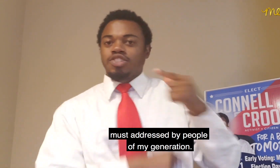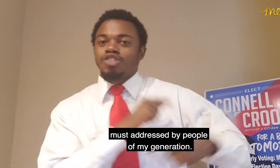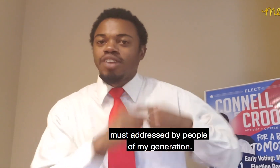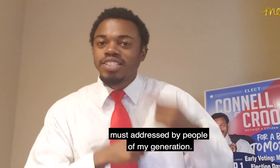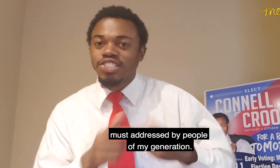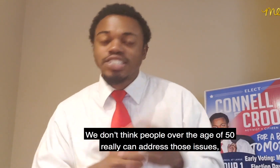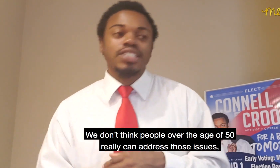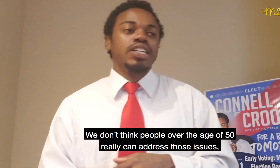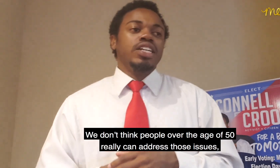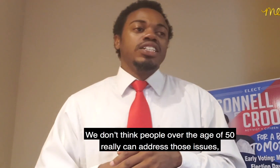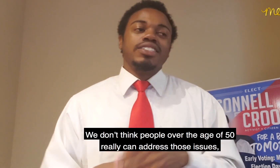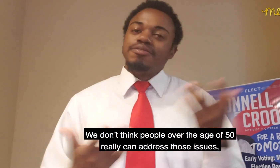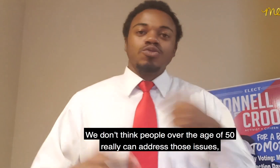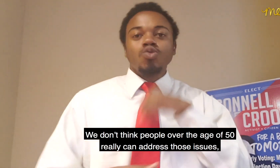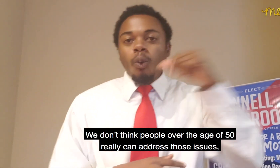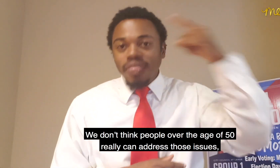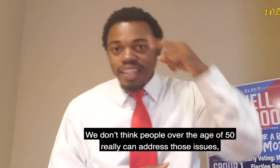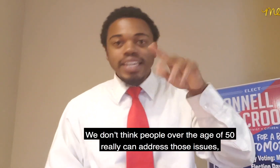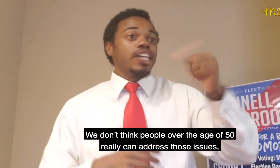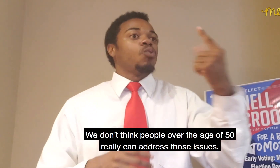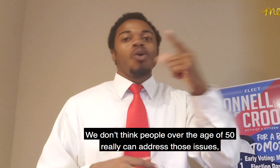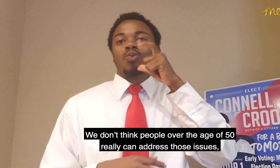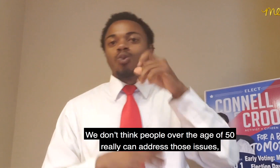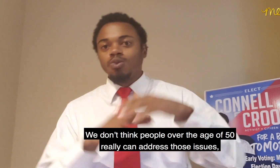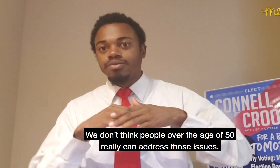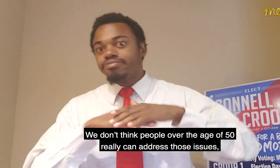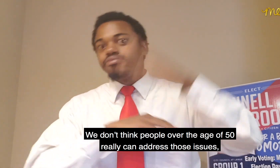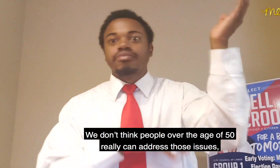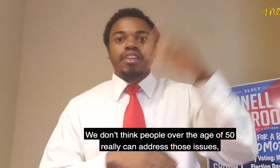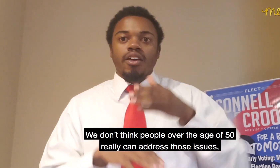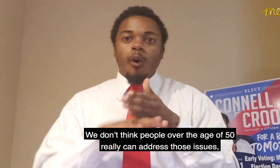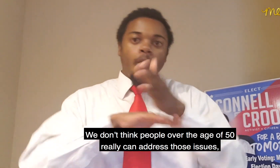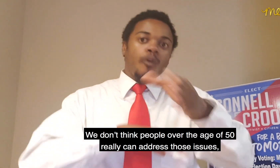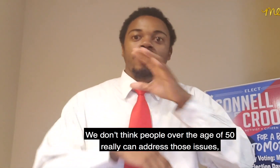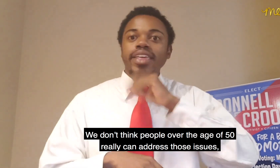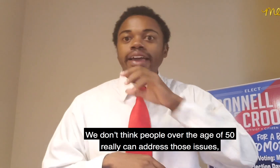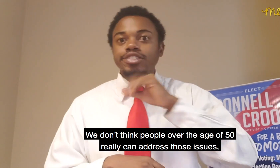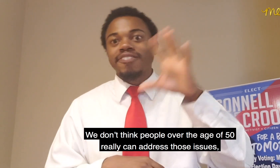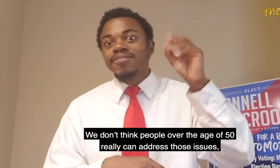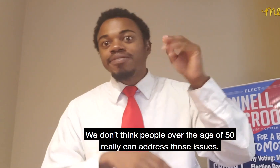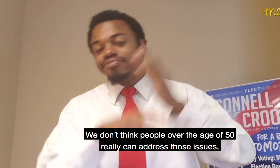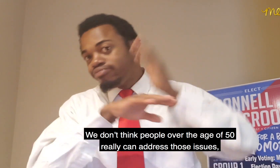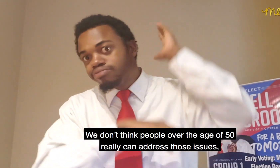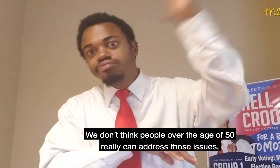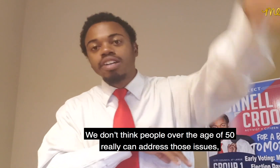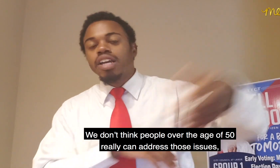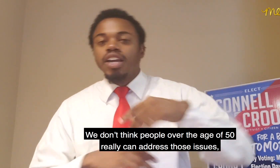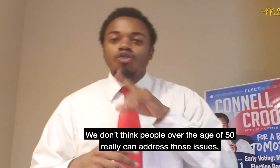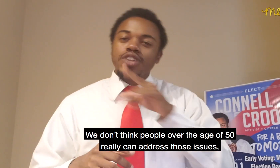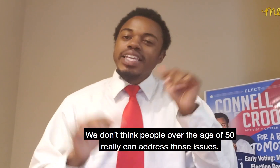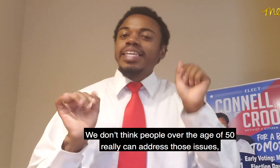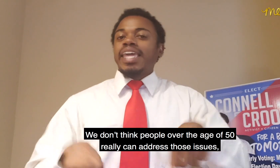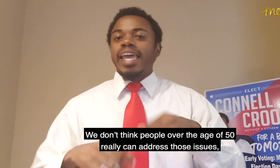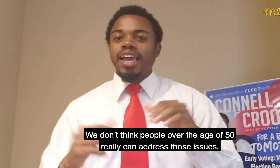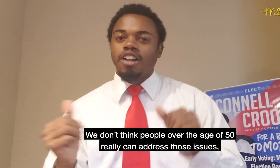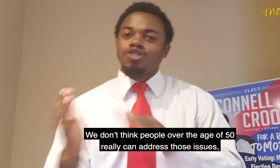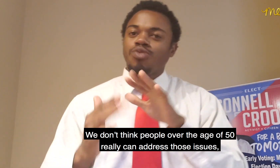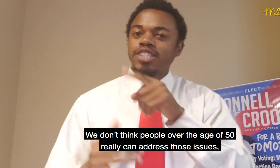people of my generation. I don't think people over the age of 50 really can address those issues.